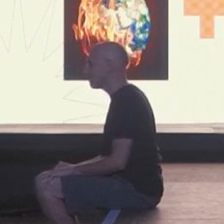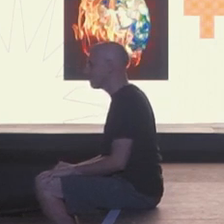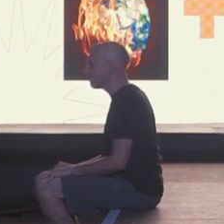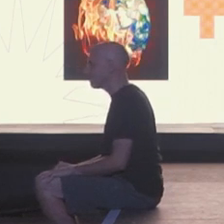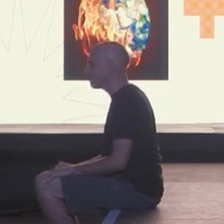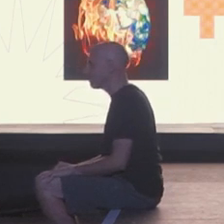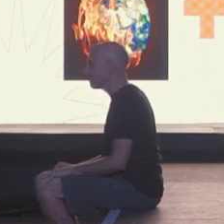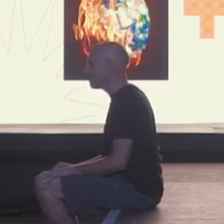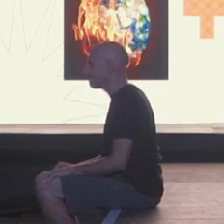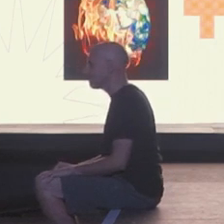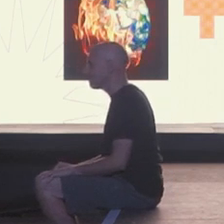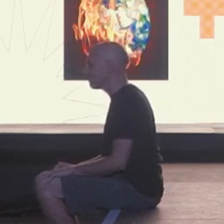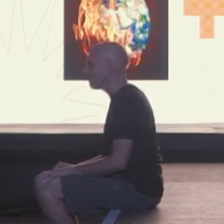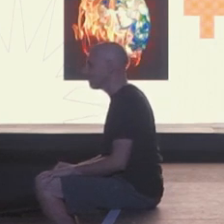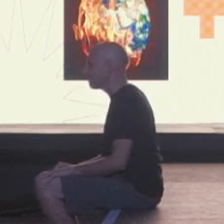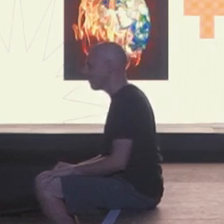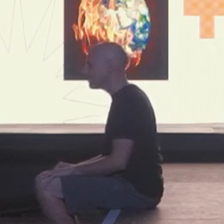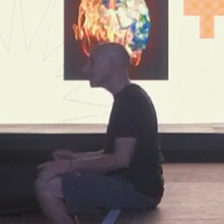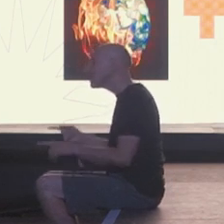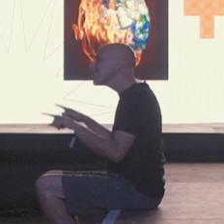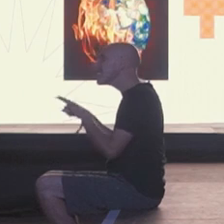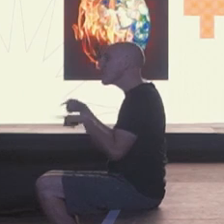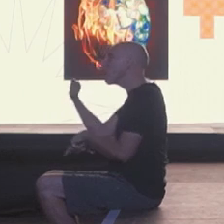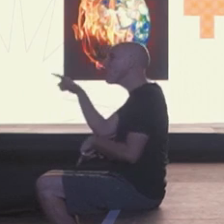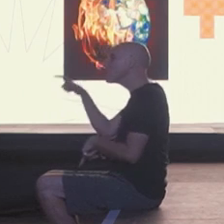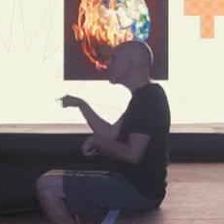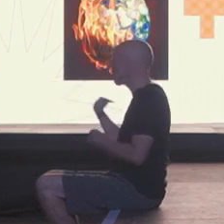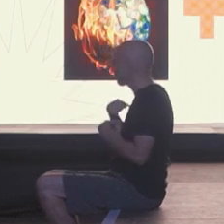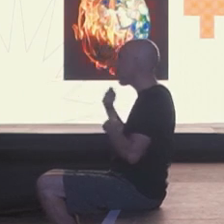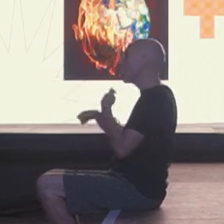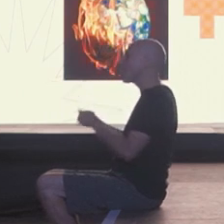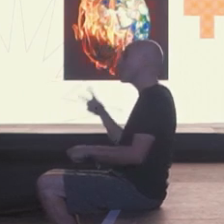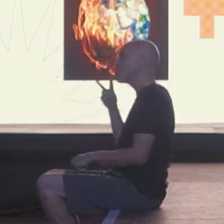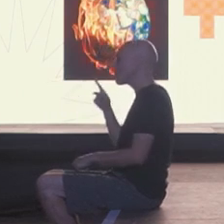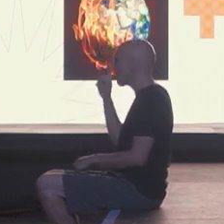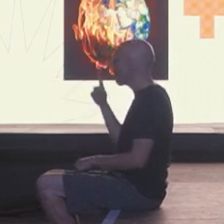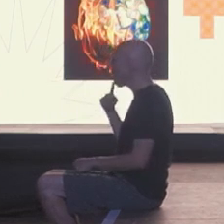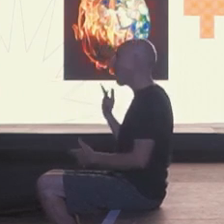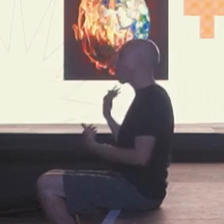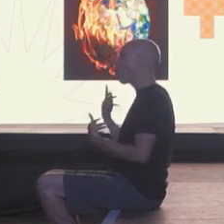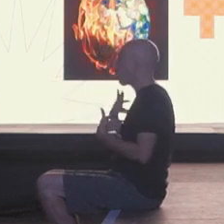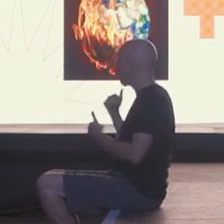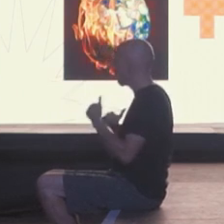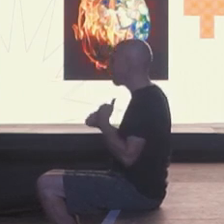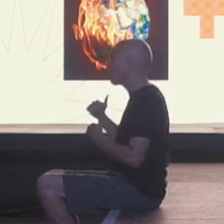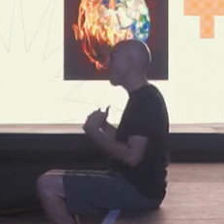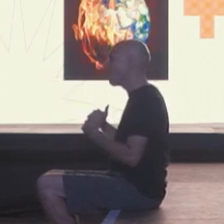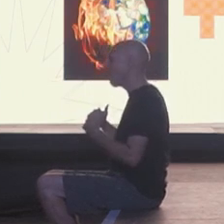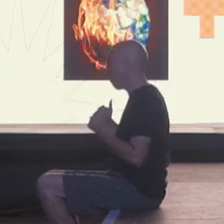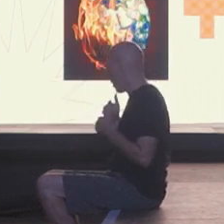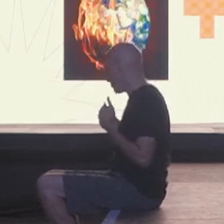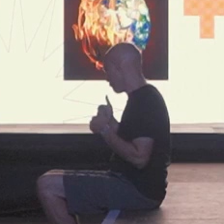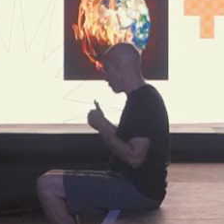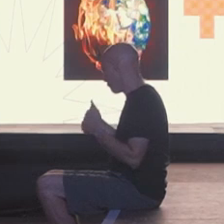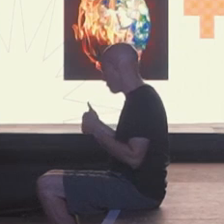So I started off probably like most people going vegan, like, oh cool, this is nice, this is fun. But what else can I do? Can I do a bit more?